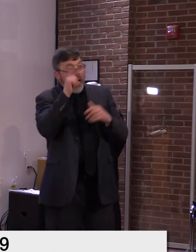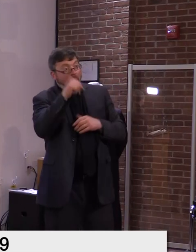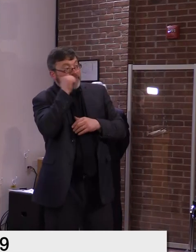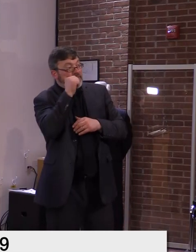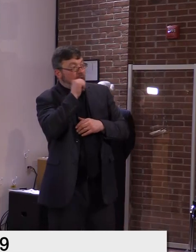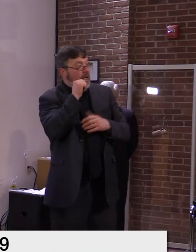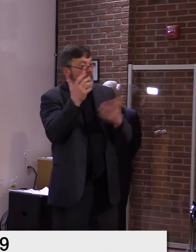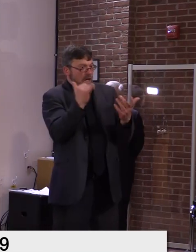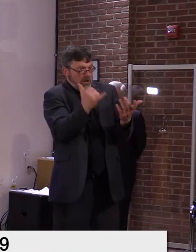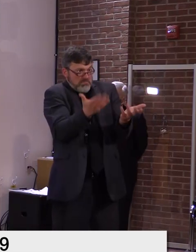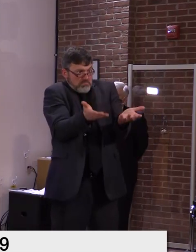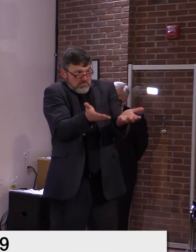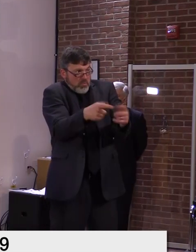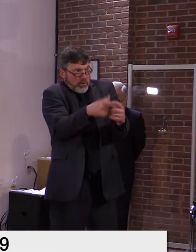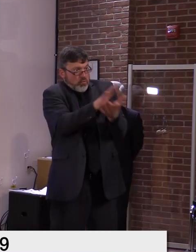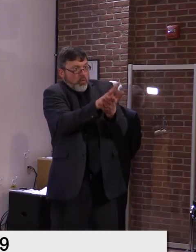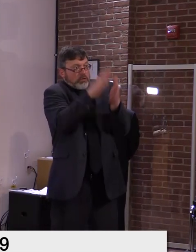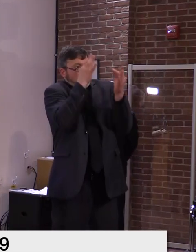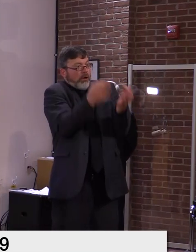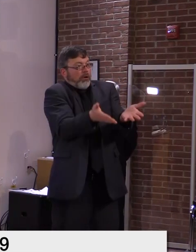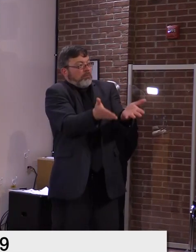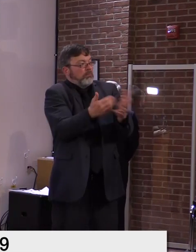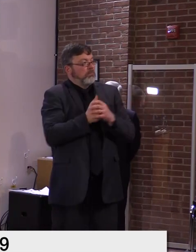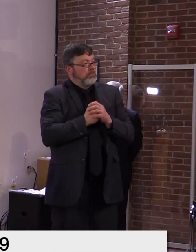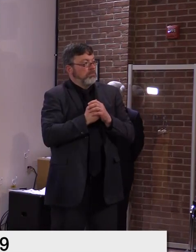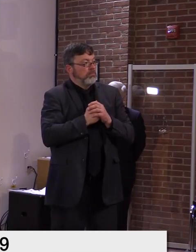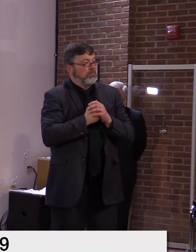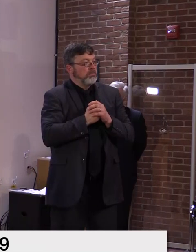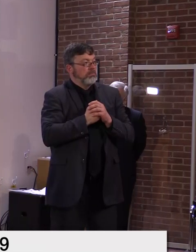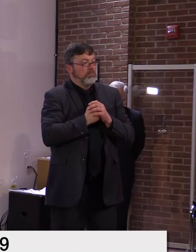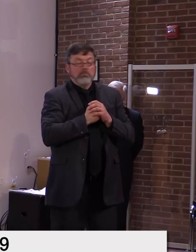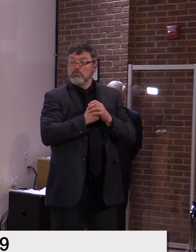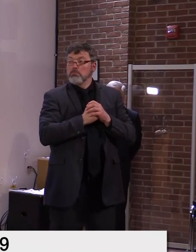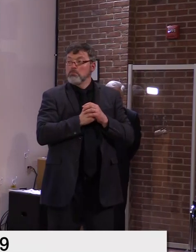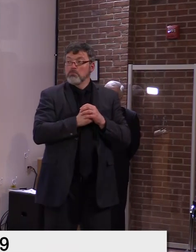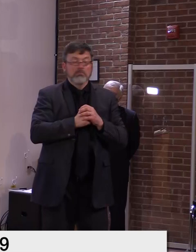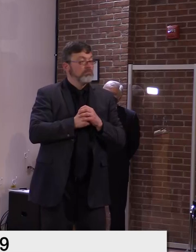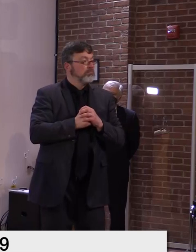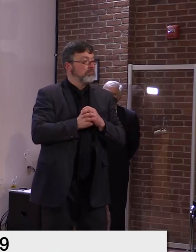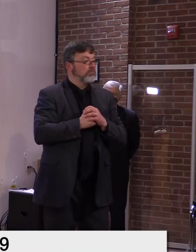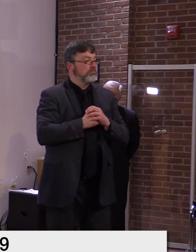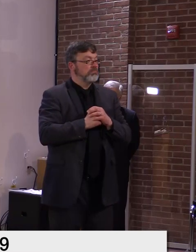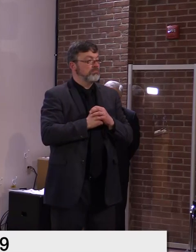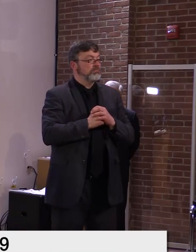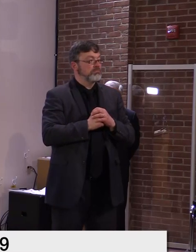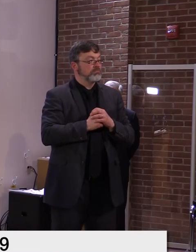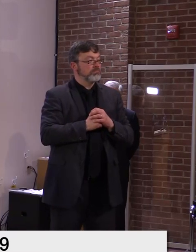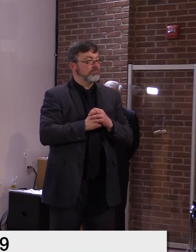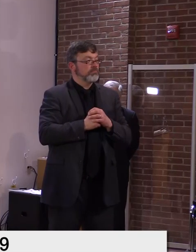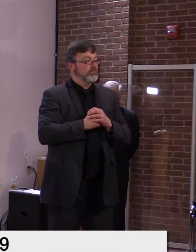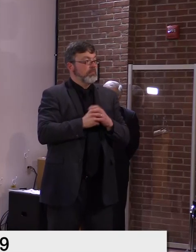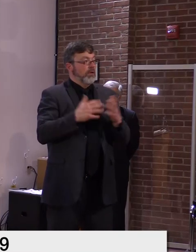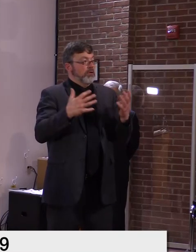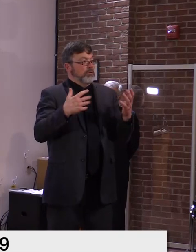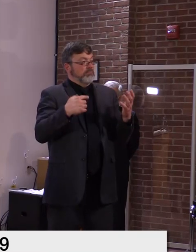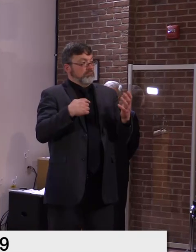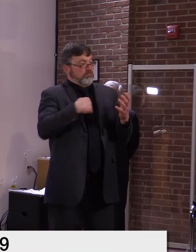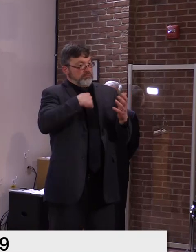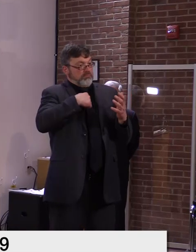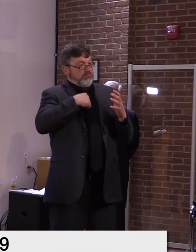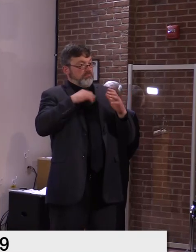That's really why we wanted to really get the word out on this. We all know, including our